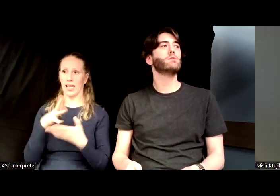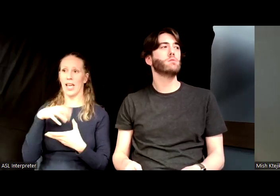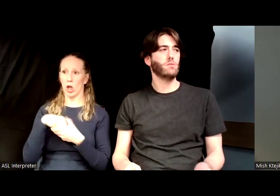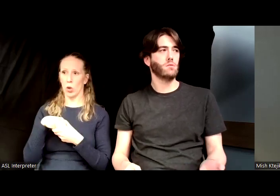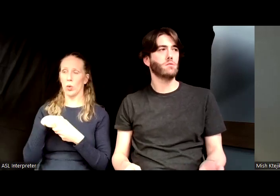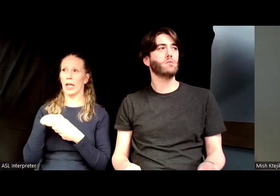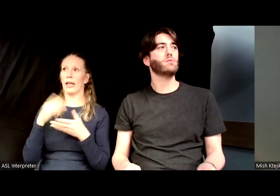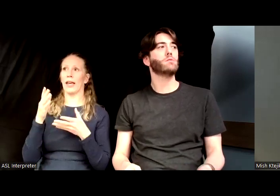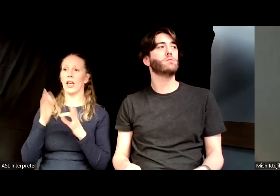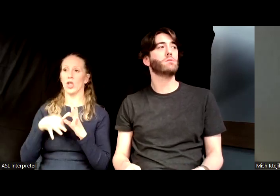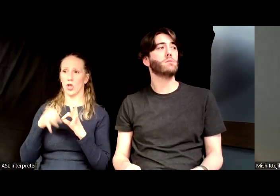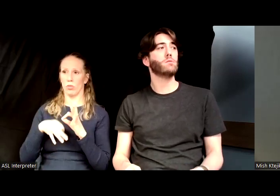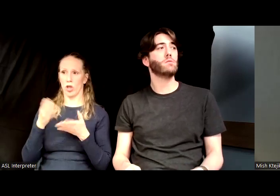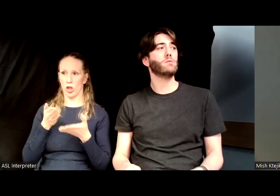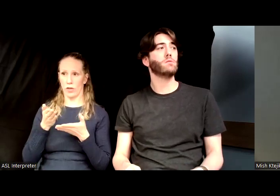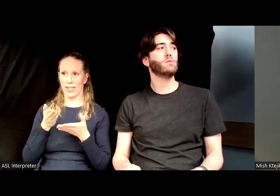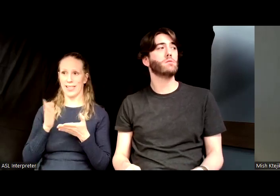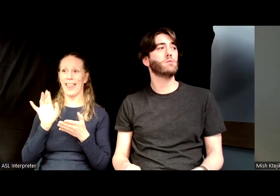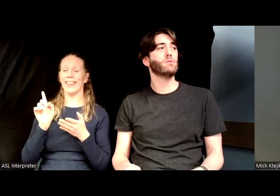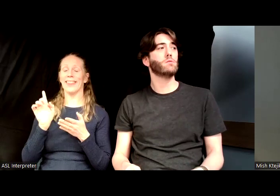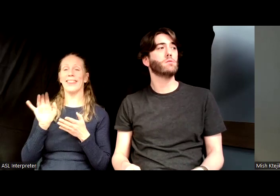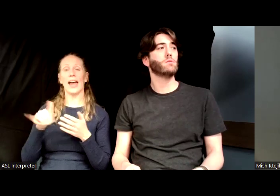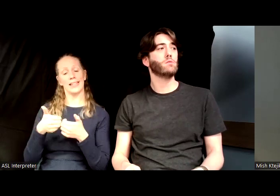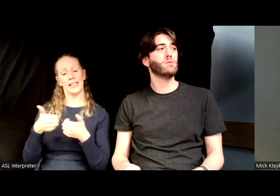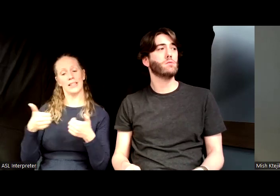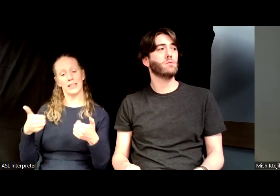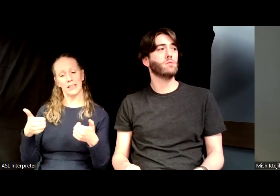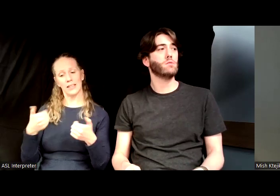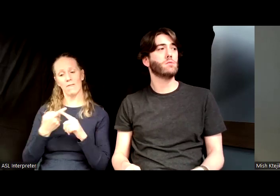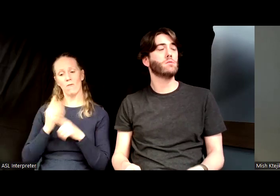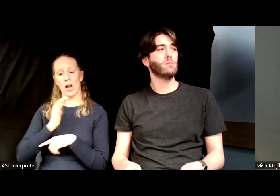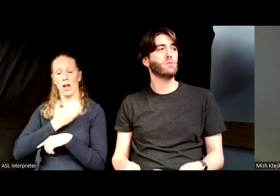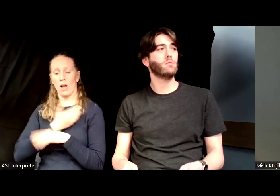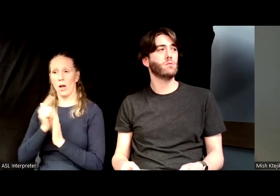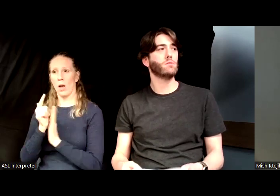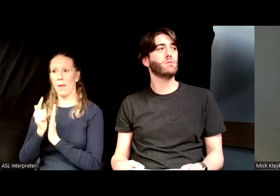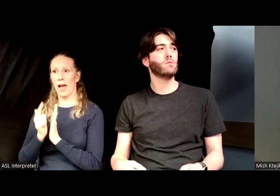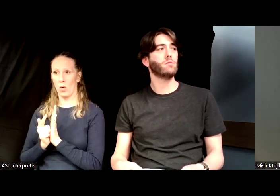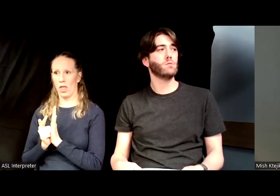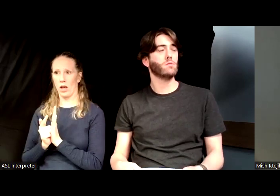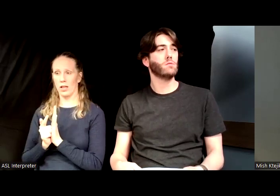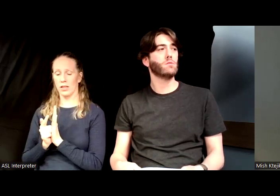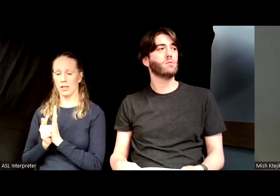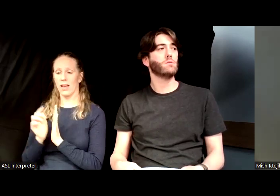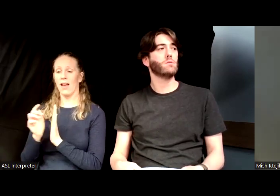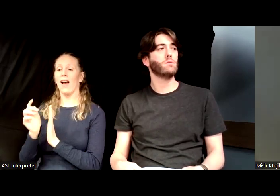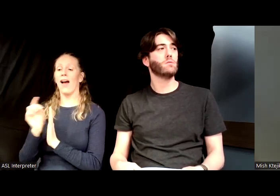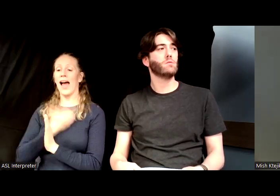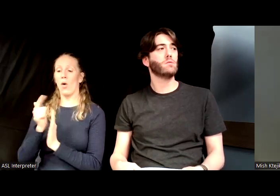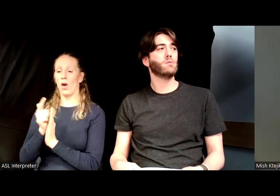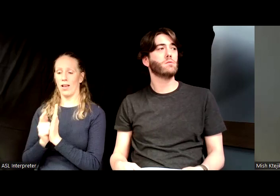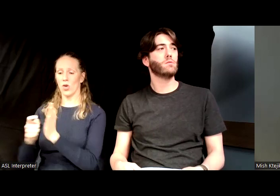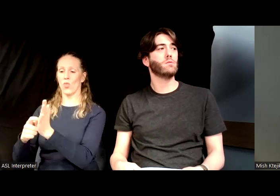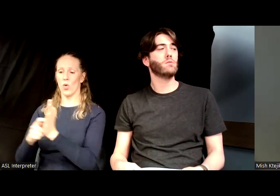interpretation services. Okay, so that's different from our laws, which require licensure in